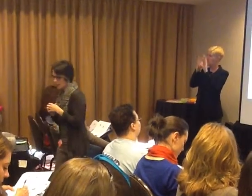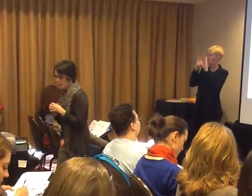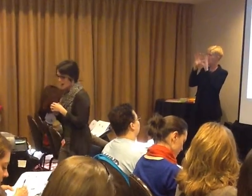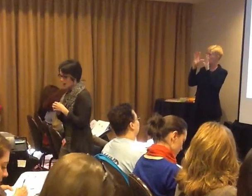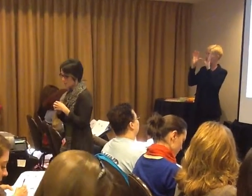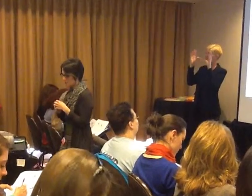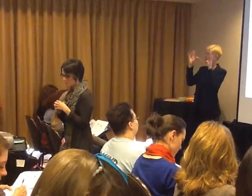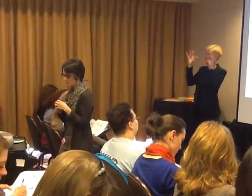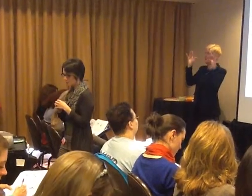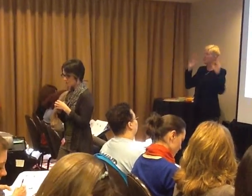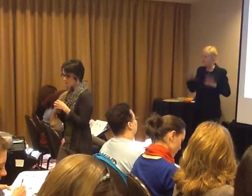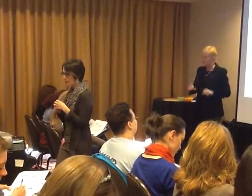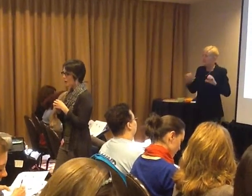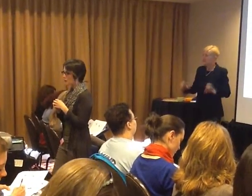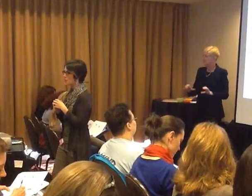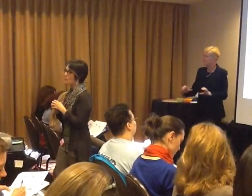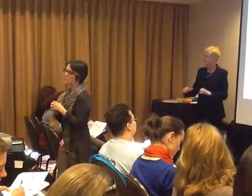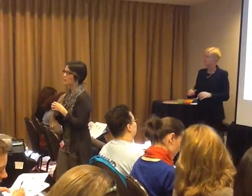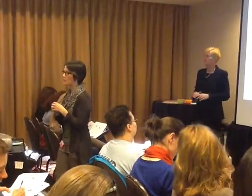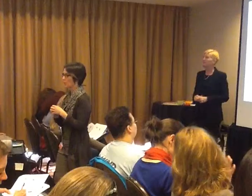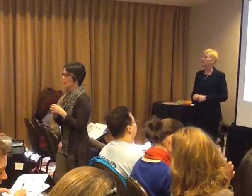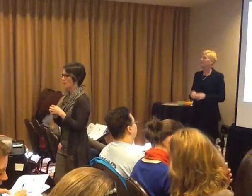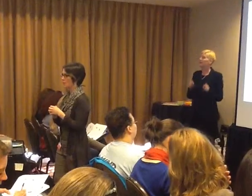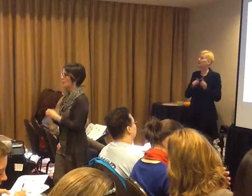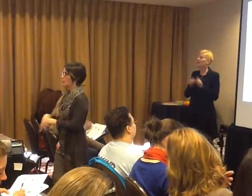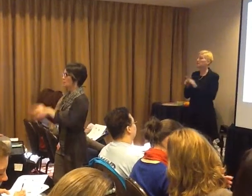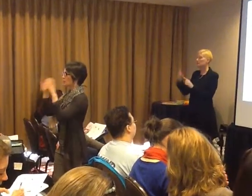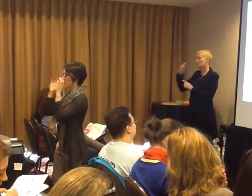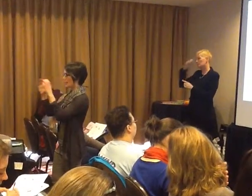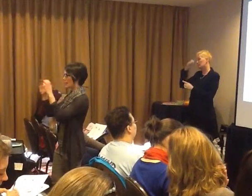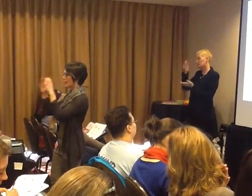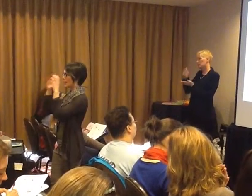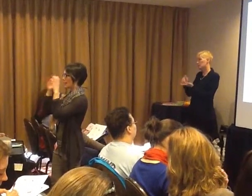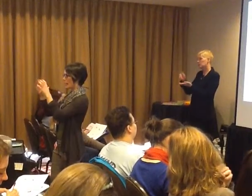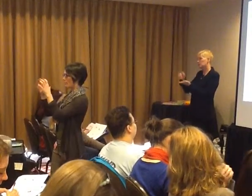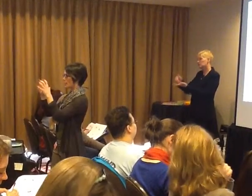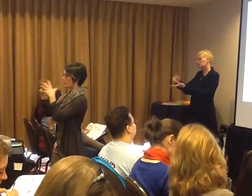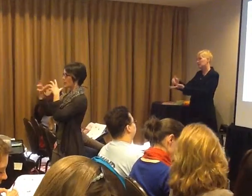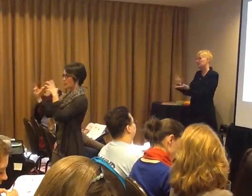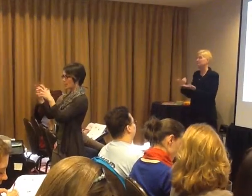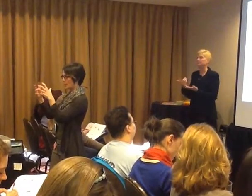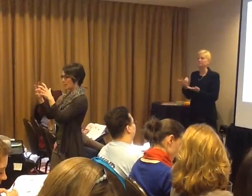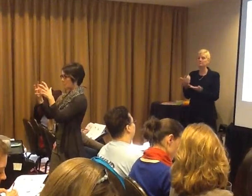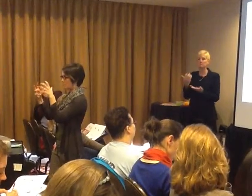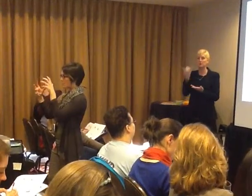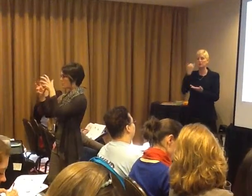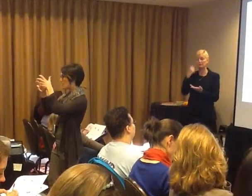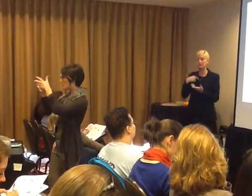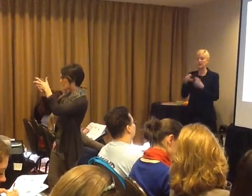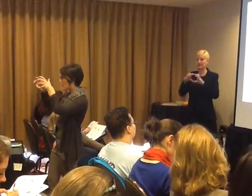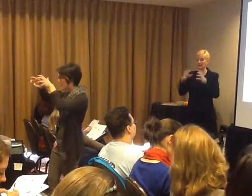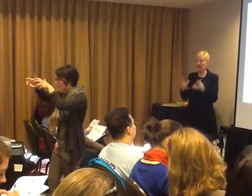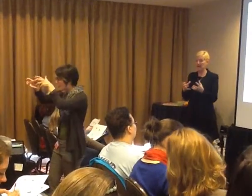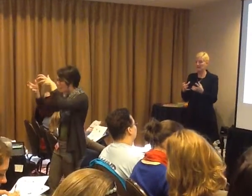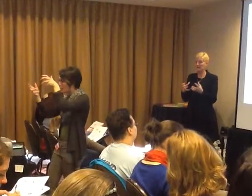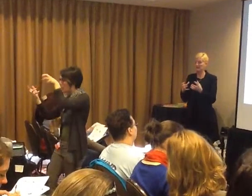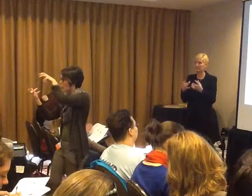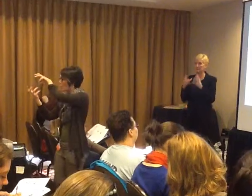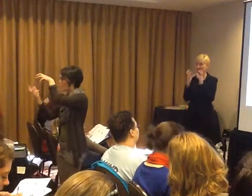about. And also mental rotation. So taking an object, like a 3D object, and be able to